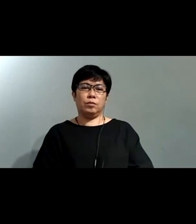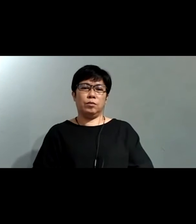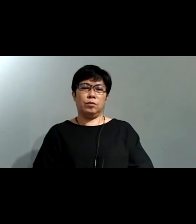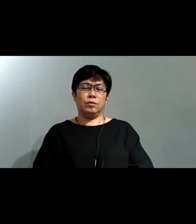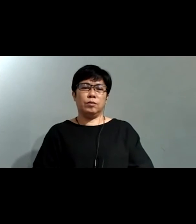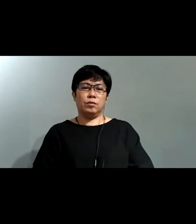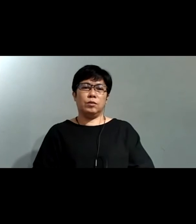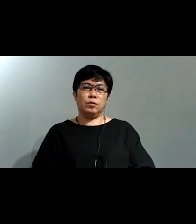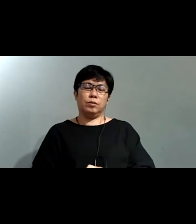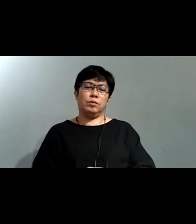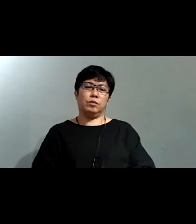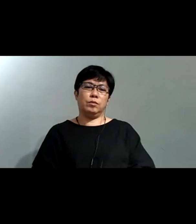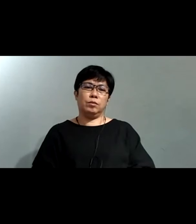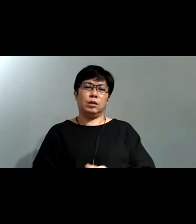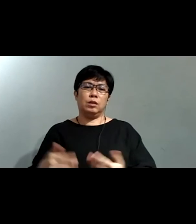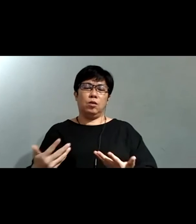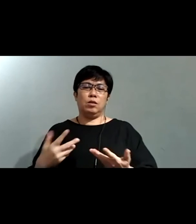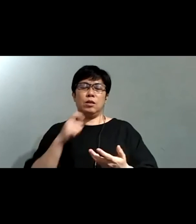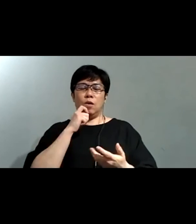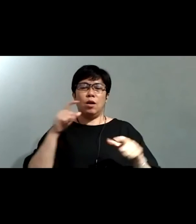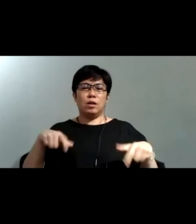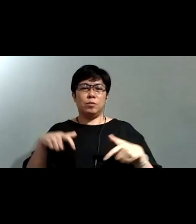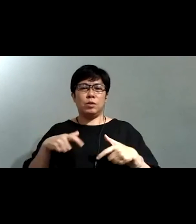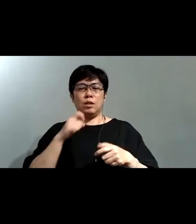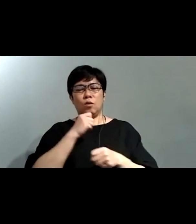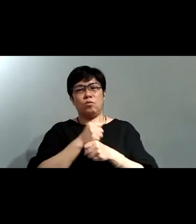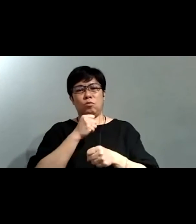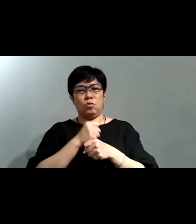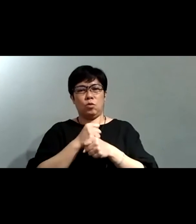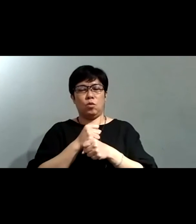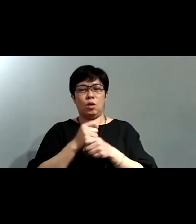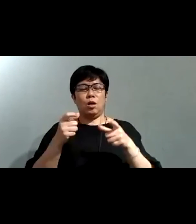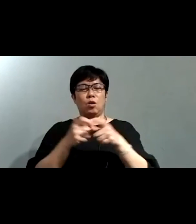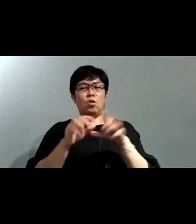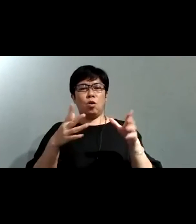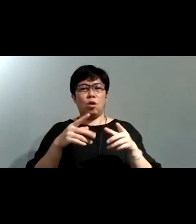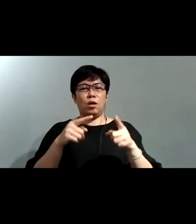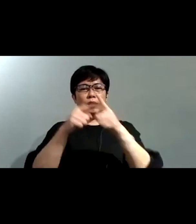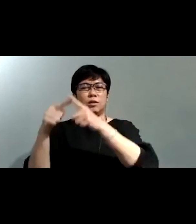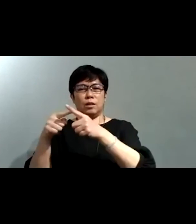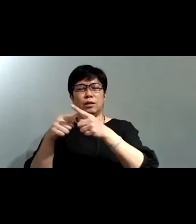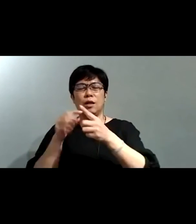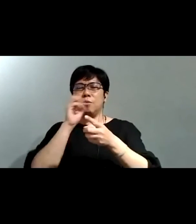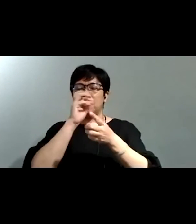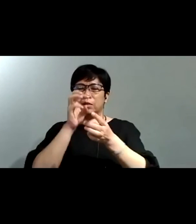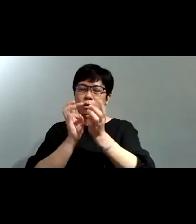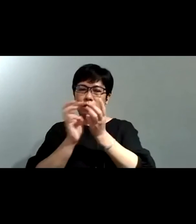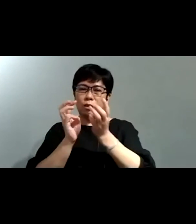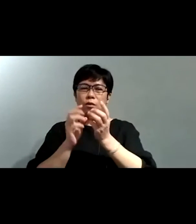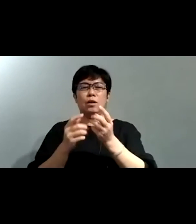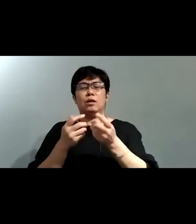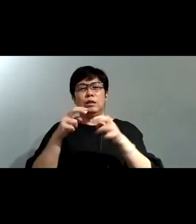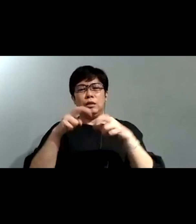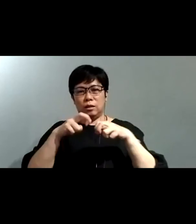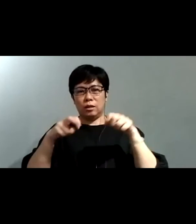public donation. And we are trying to inform the government and inform the publics what people